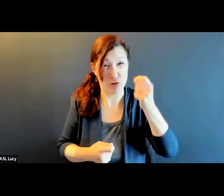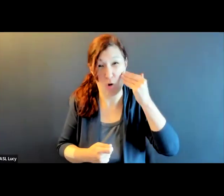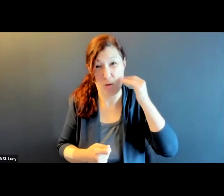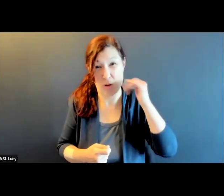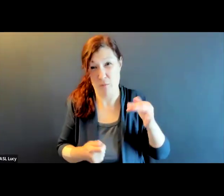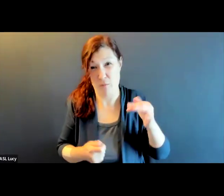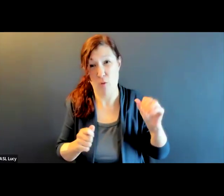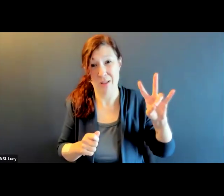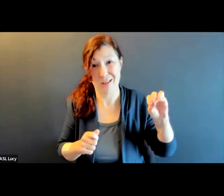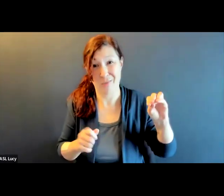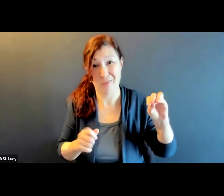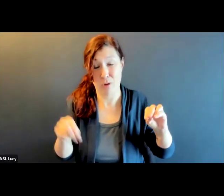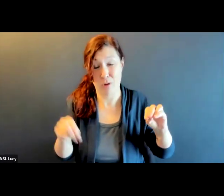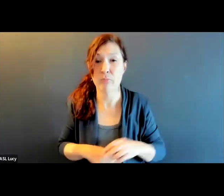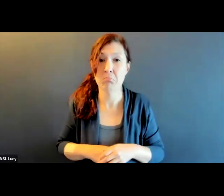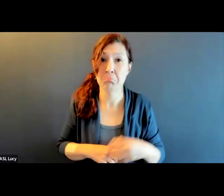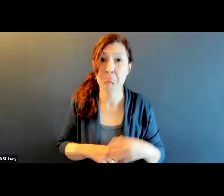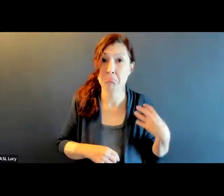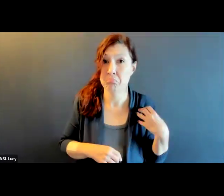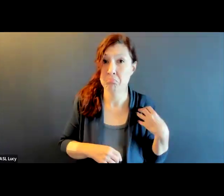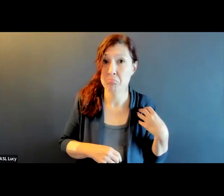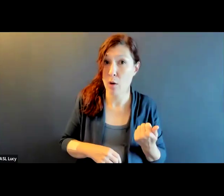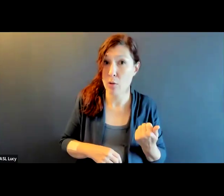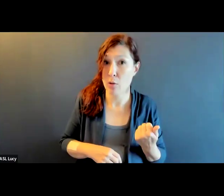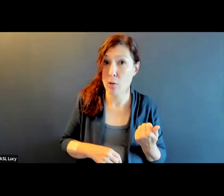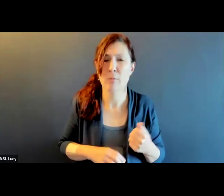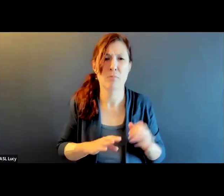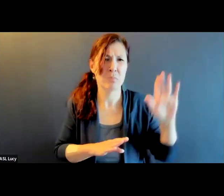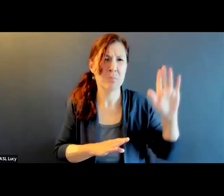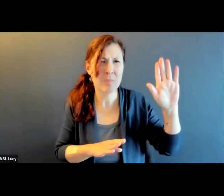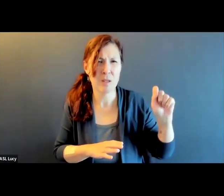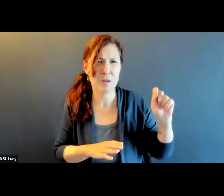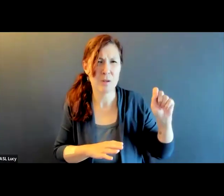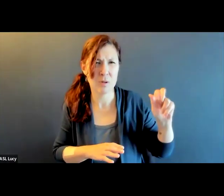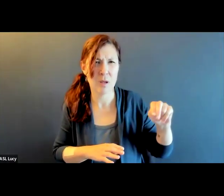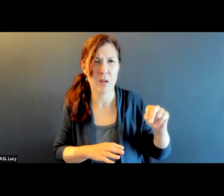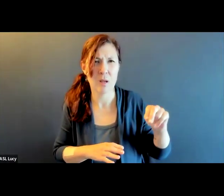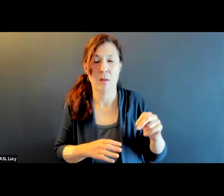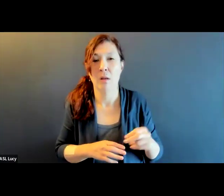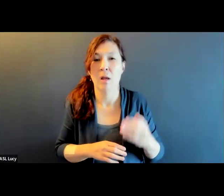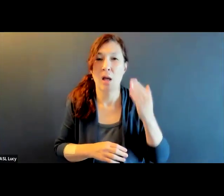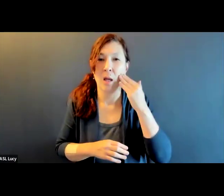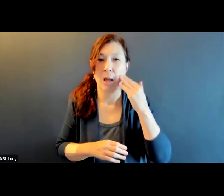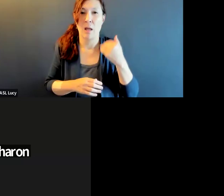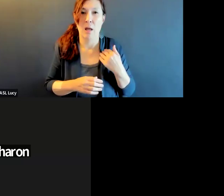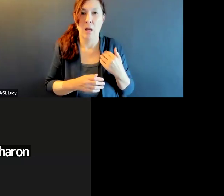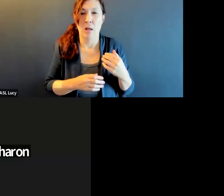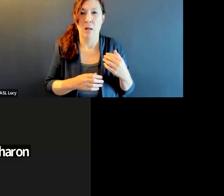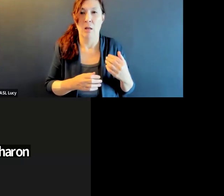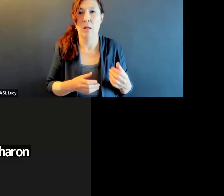More? Anybody else have? Go ahead. I hate to add more things to the